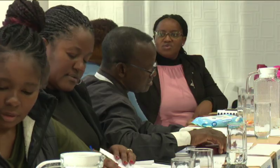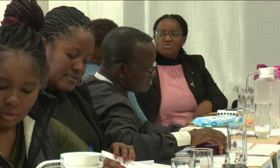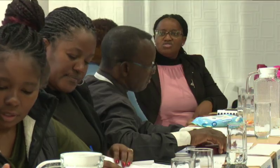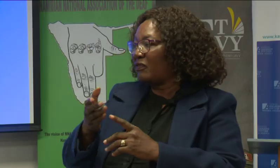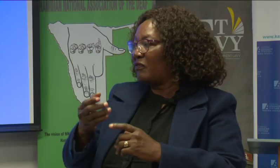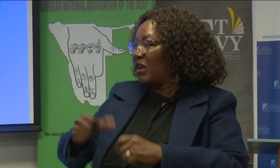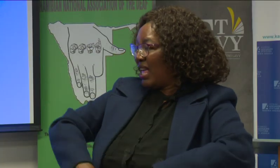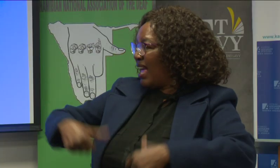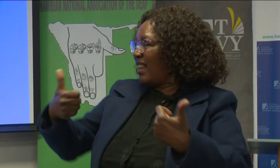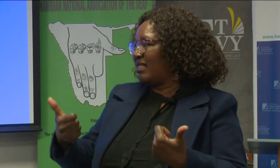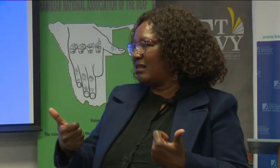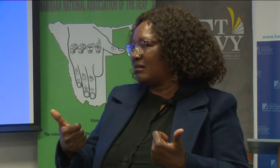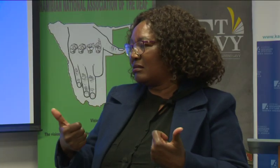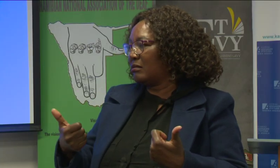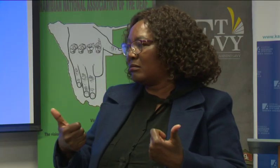in Windhoek.